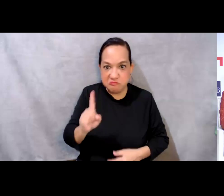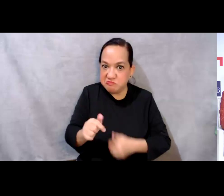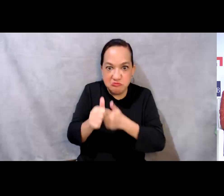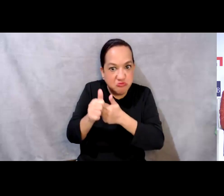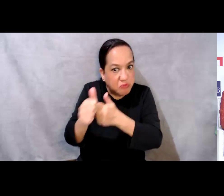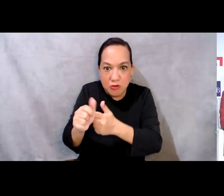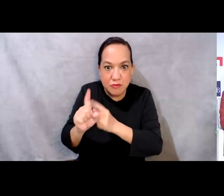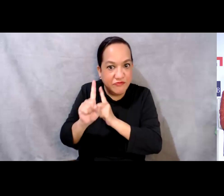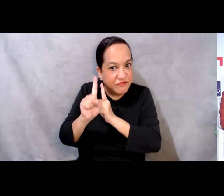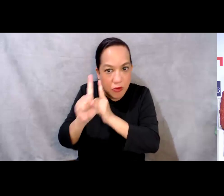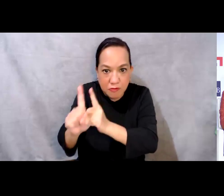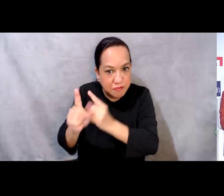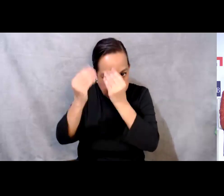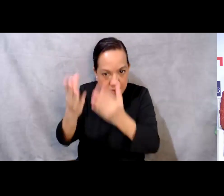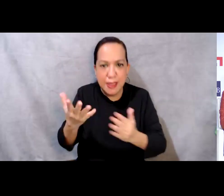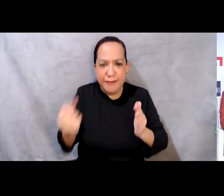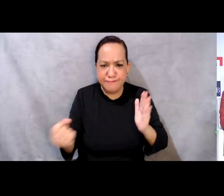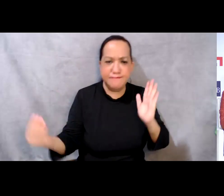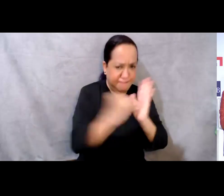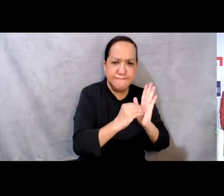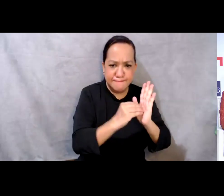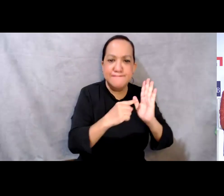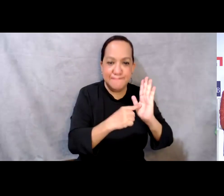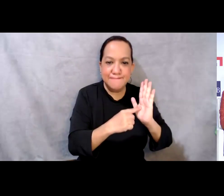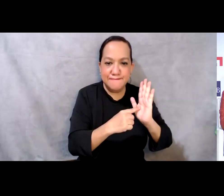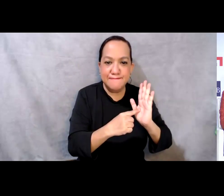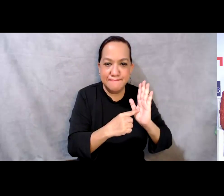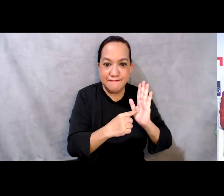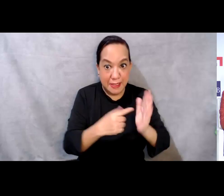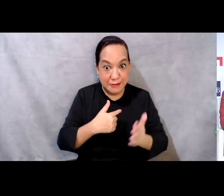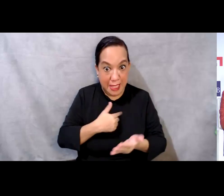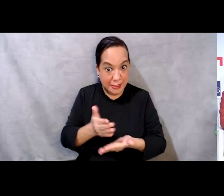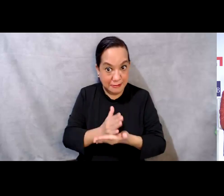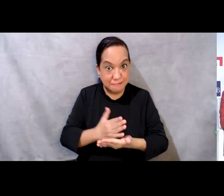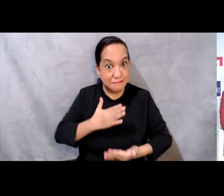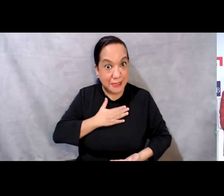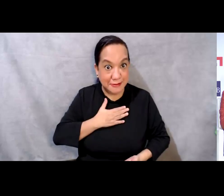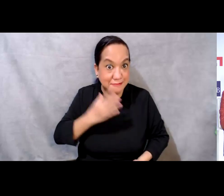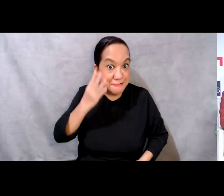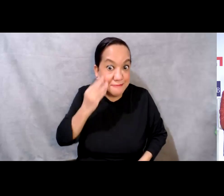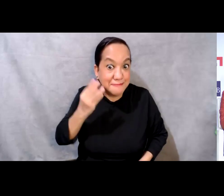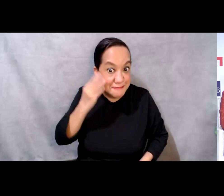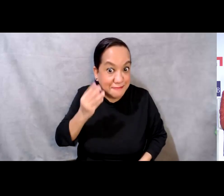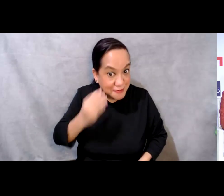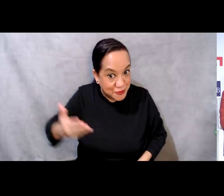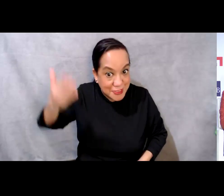I'd like to speak more from my experience sitting on the World Bank inspection panel because